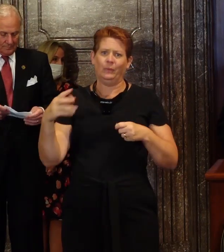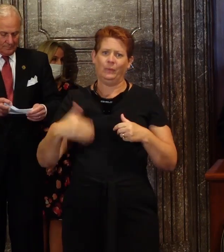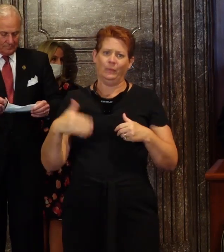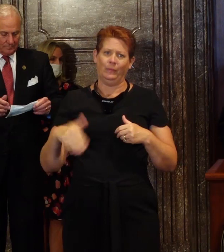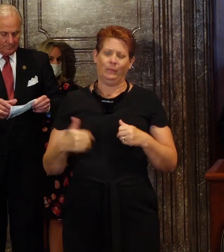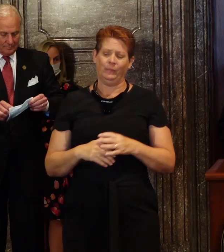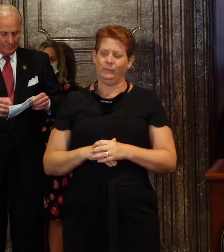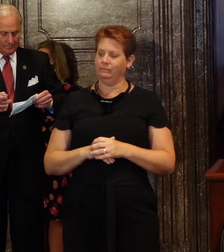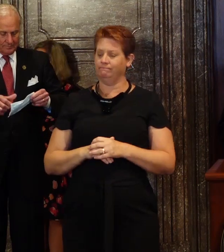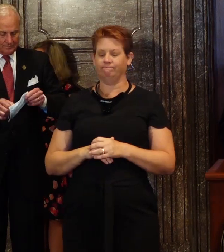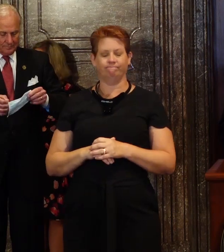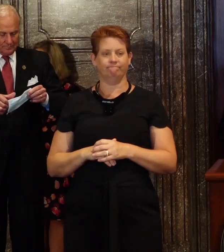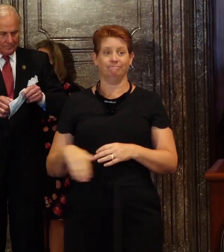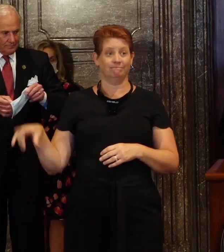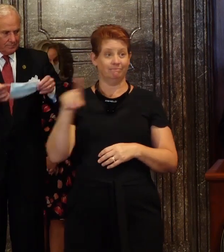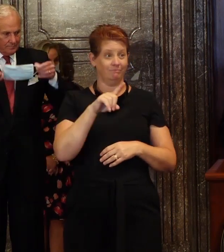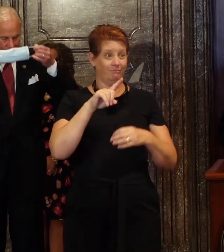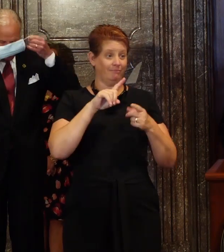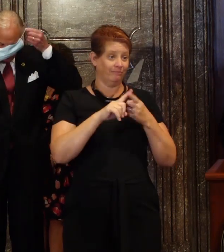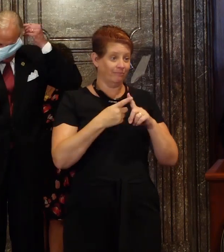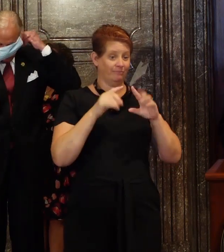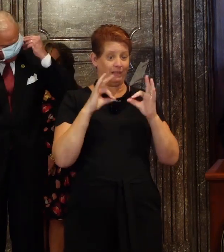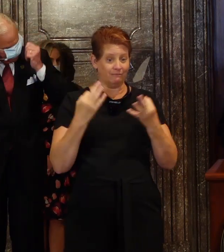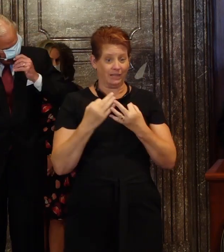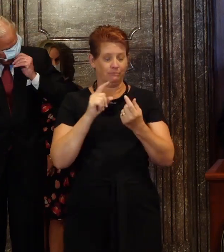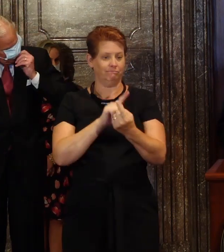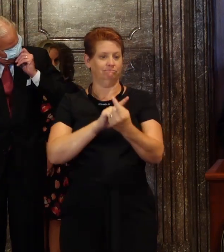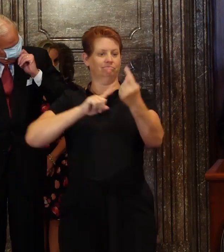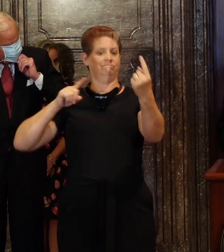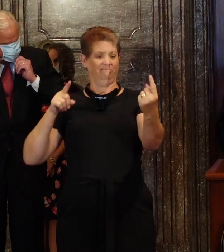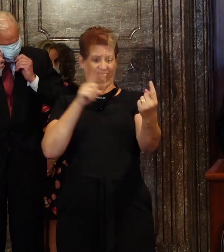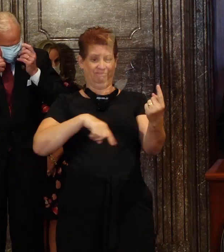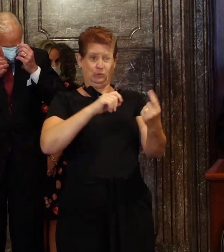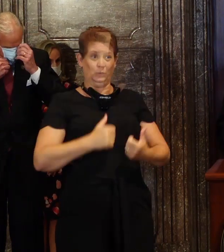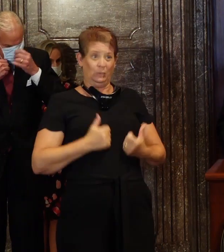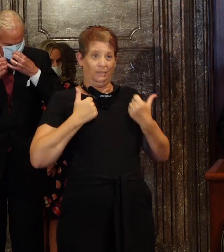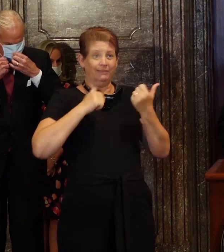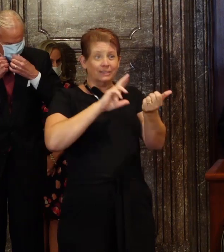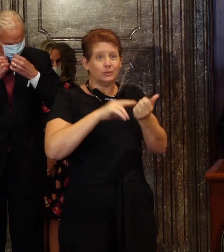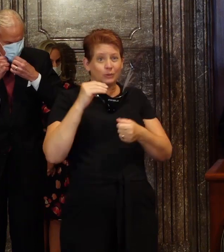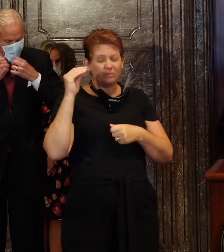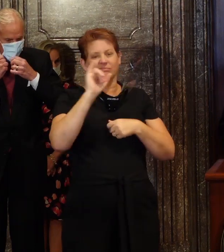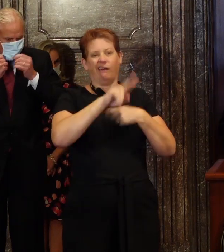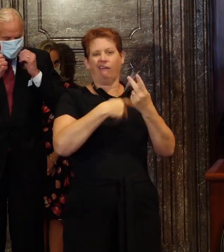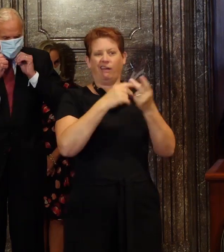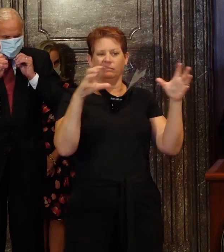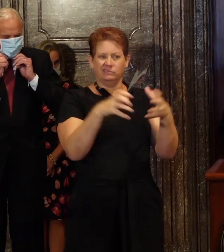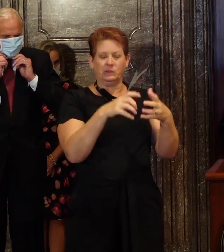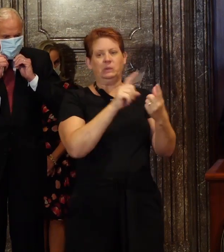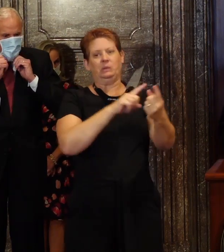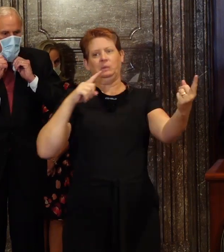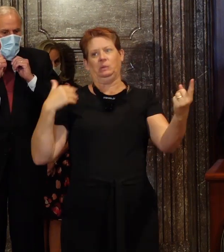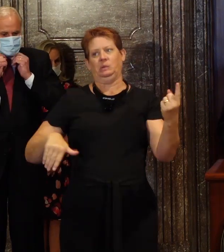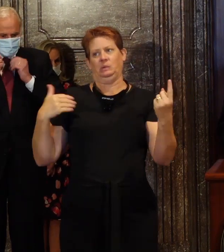for friends and families to be distanced from their loved ones who reside in nursing homes in similar facilities, but we